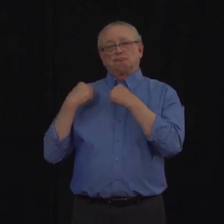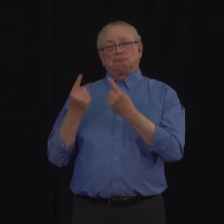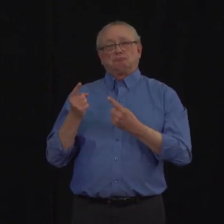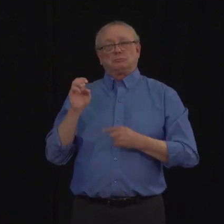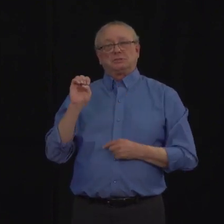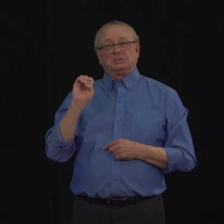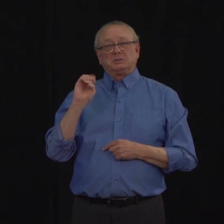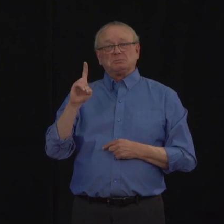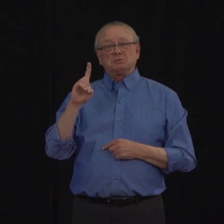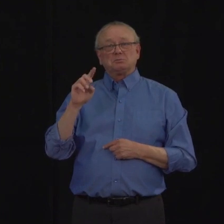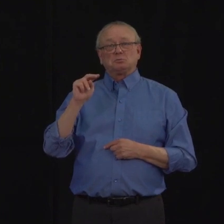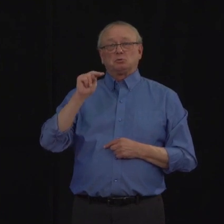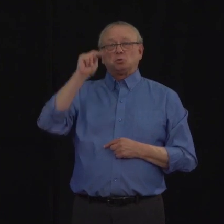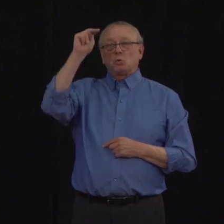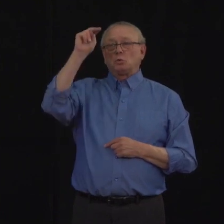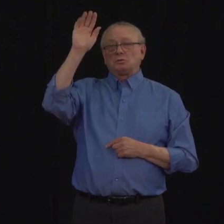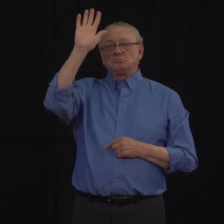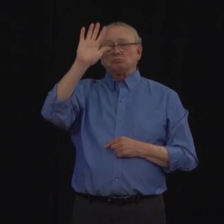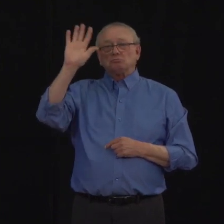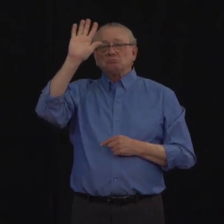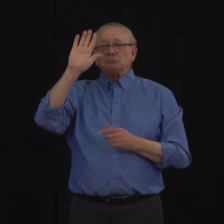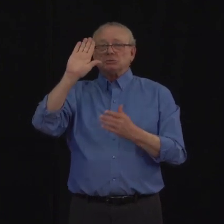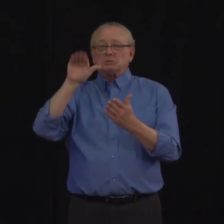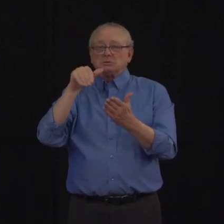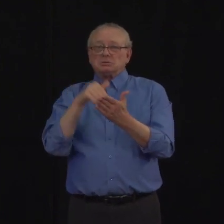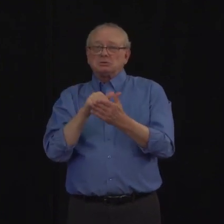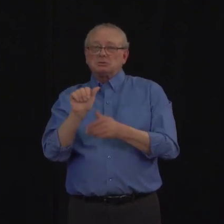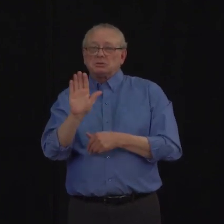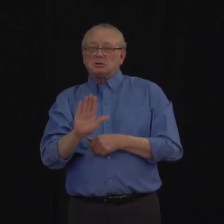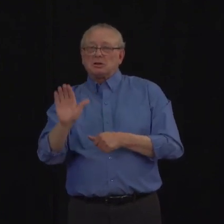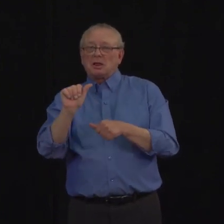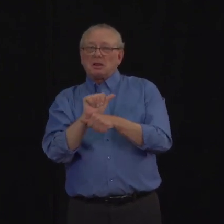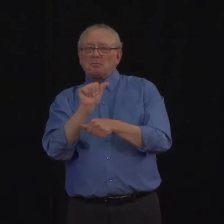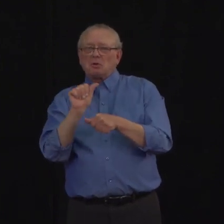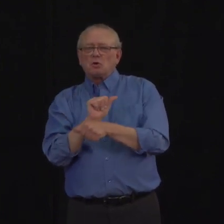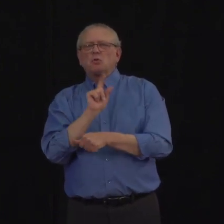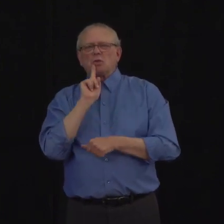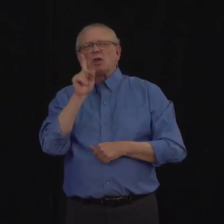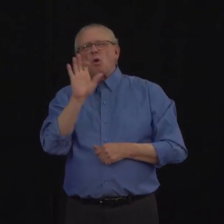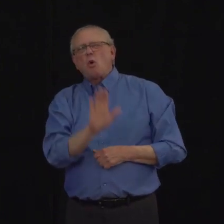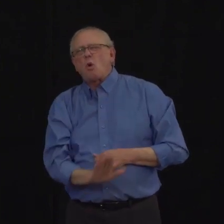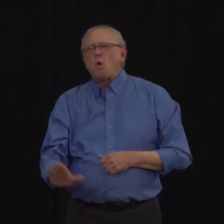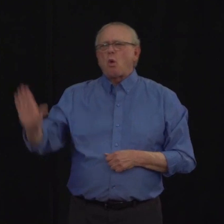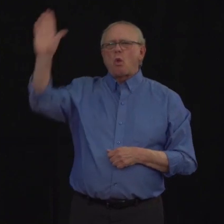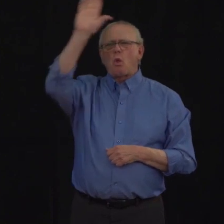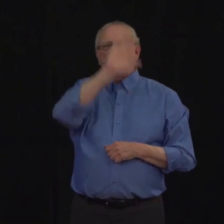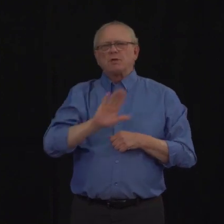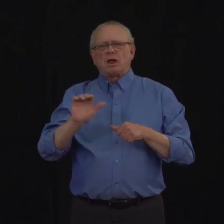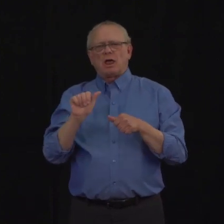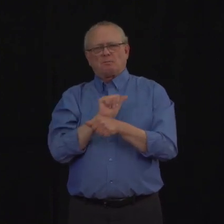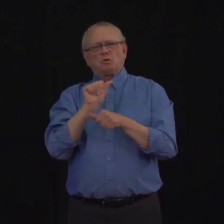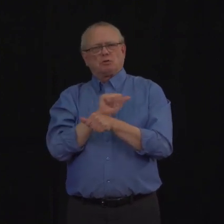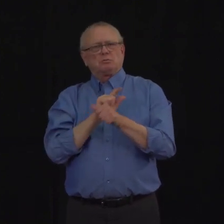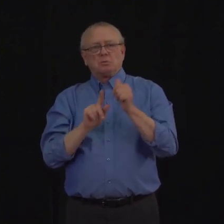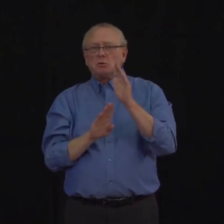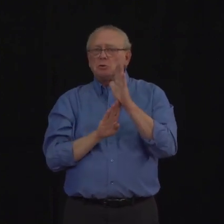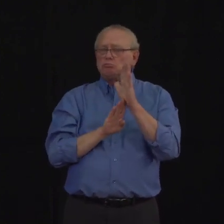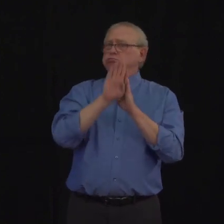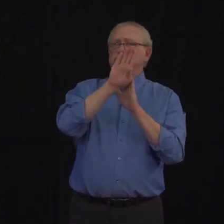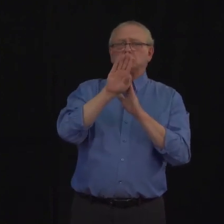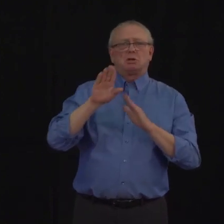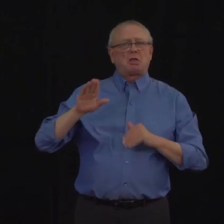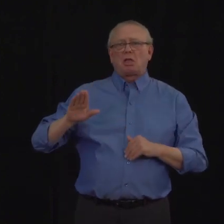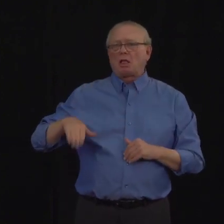Central Zone, and no real spikes in the rest of the province, is it safe to say that Phase 1, now that we're kind of 10, 11 days in,